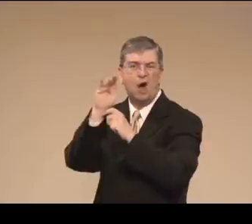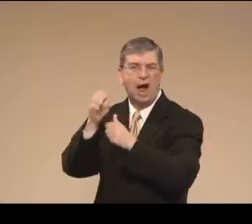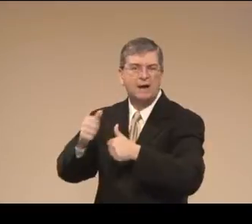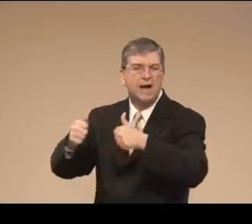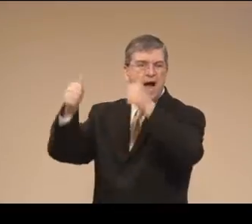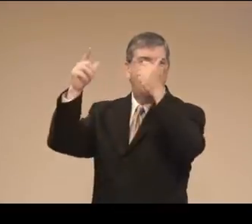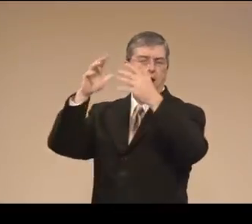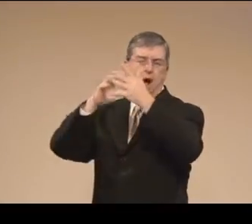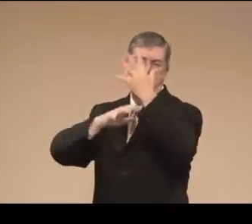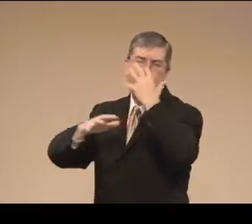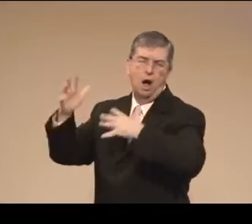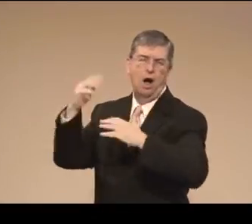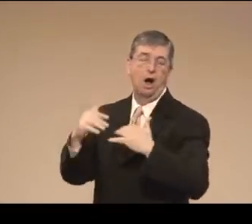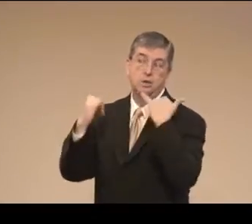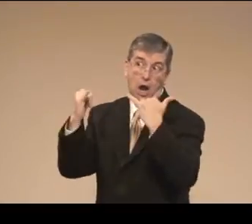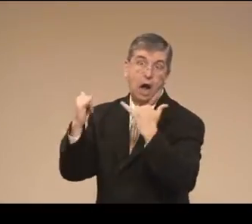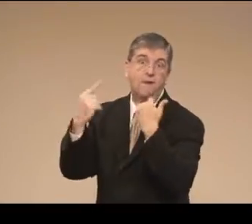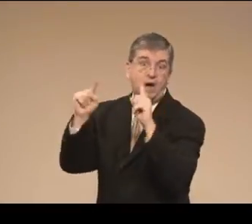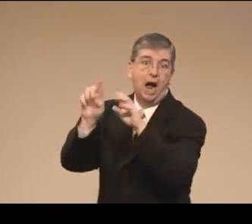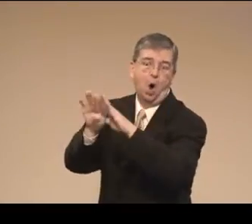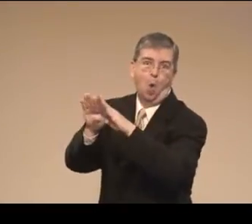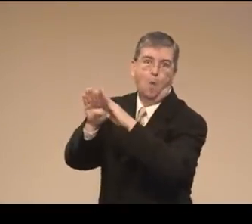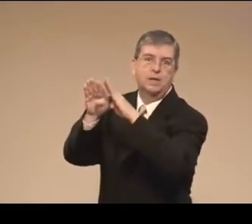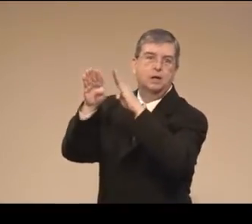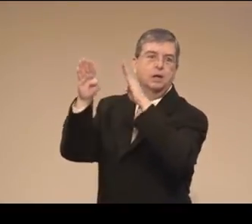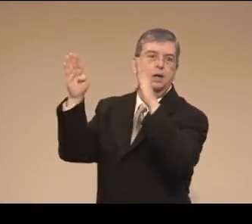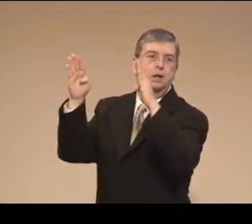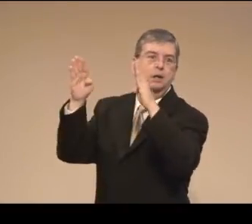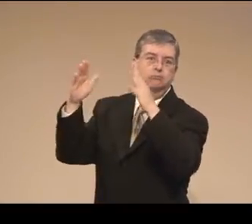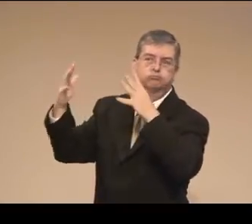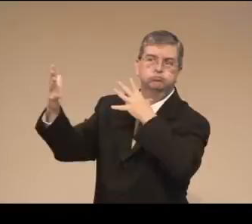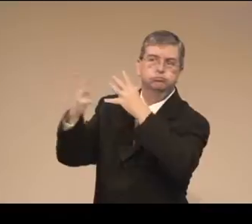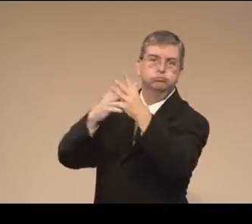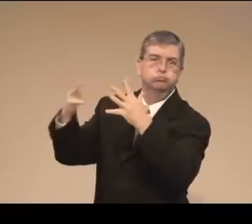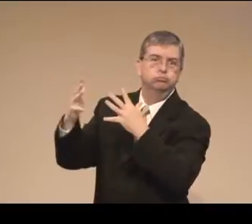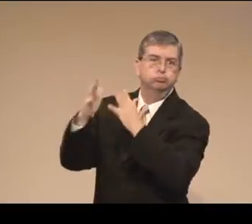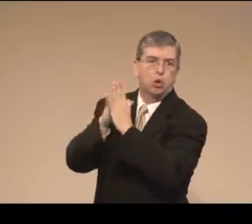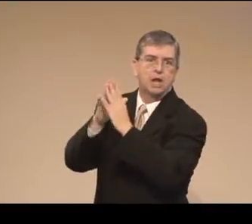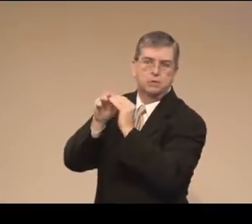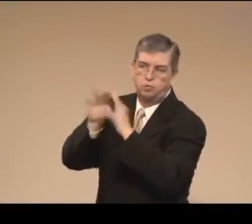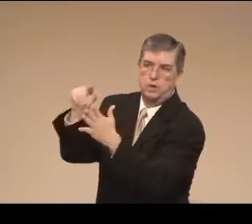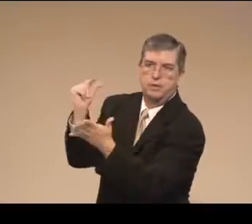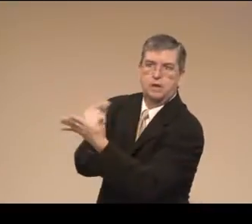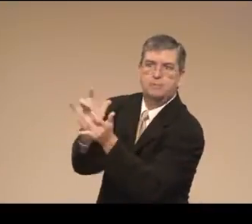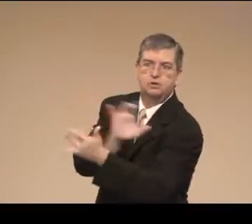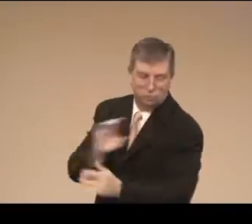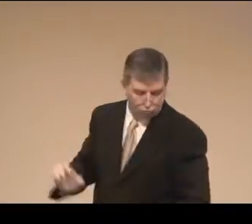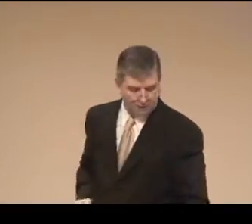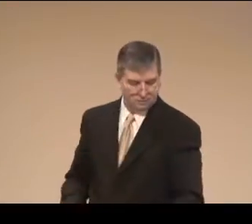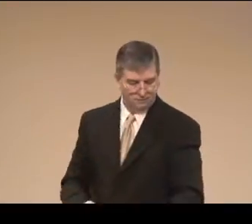The poverty there is ridiculous, and crime is very high. Yes,